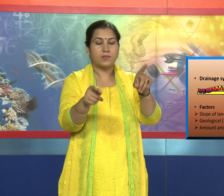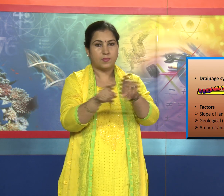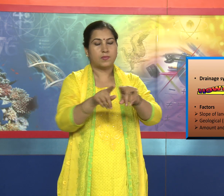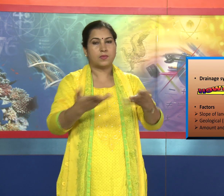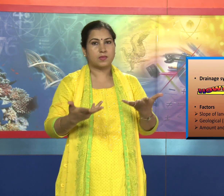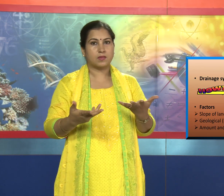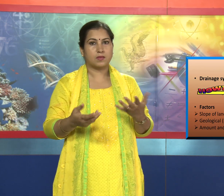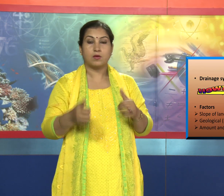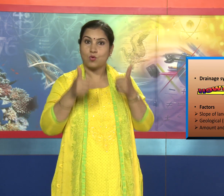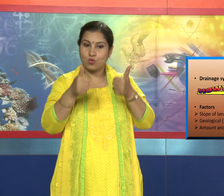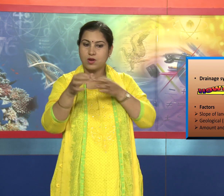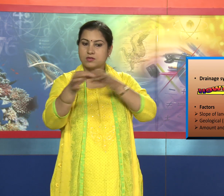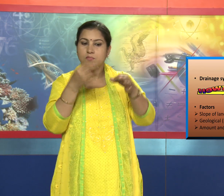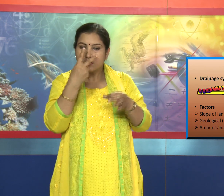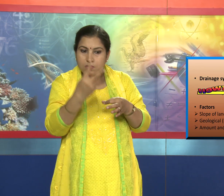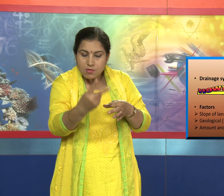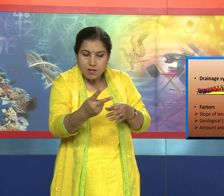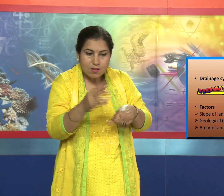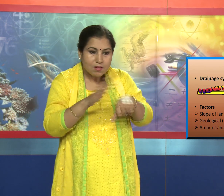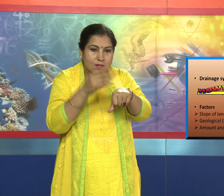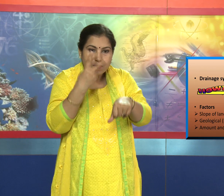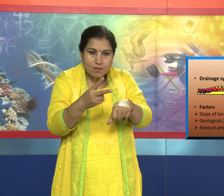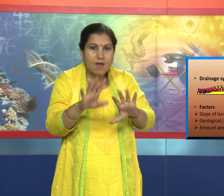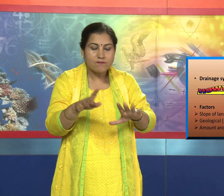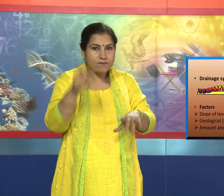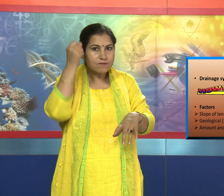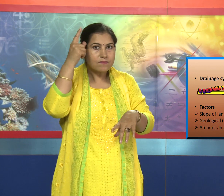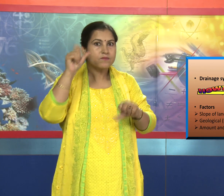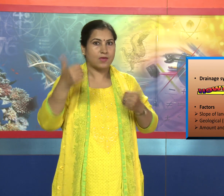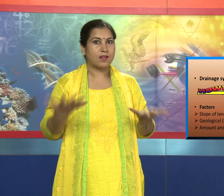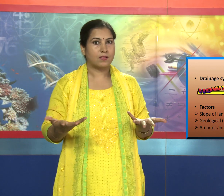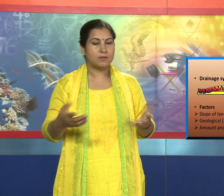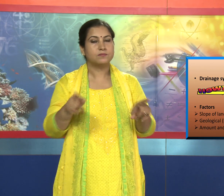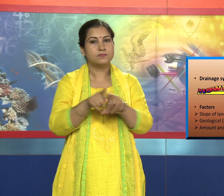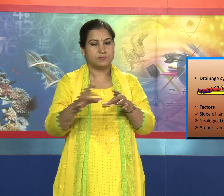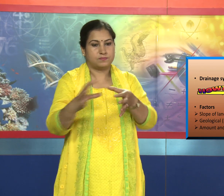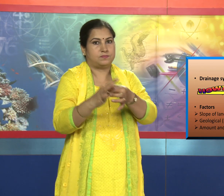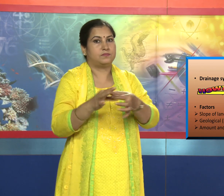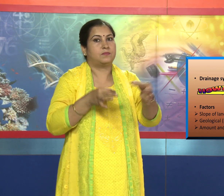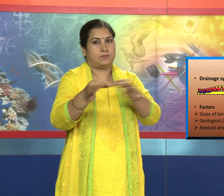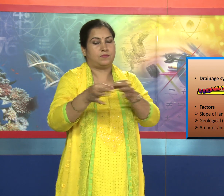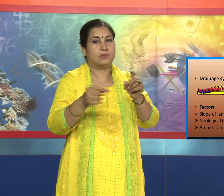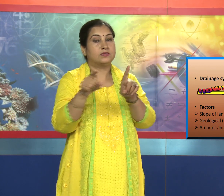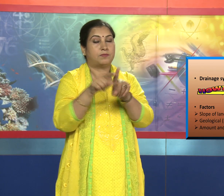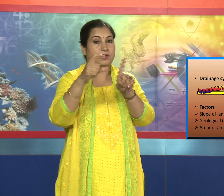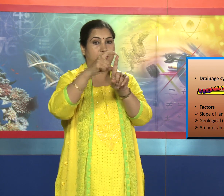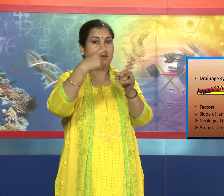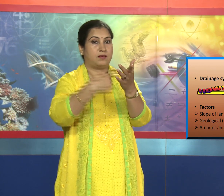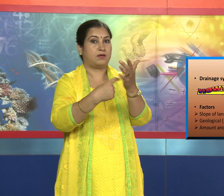is a good example that can be referred to as a drainage system of a very small